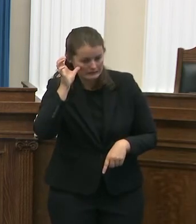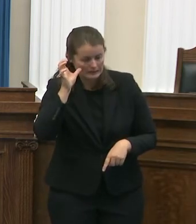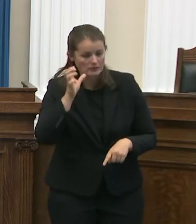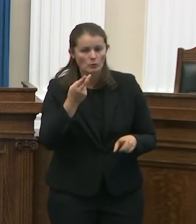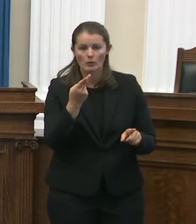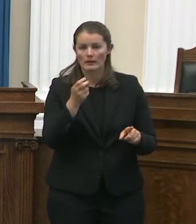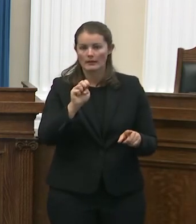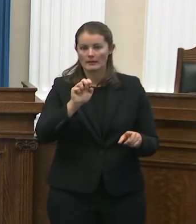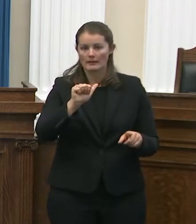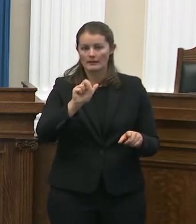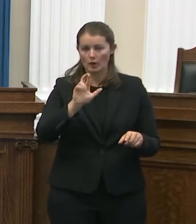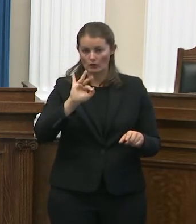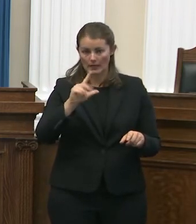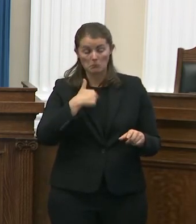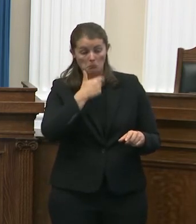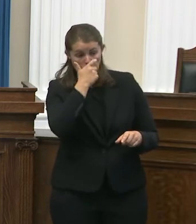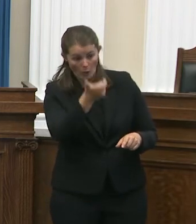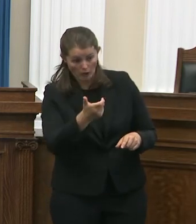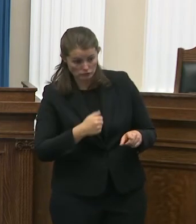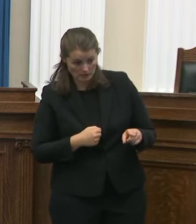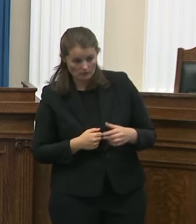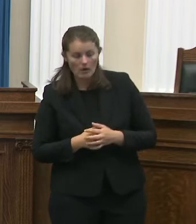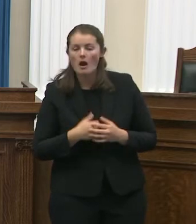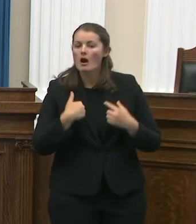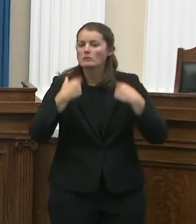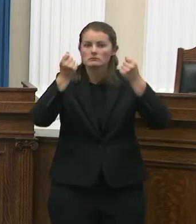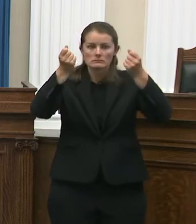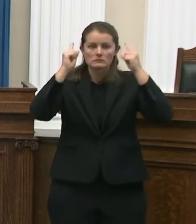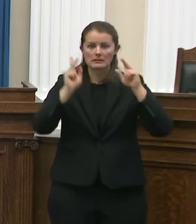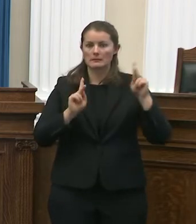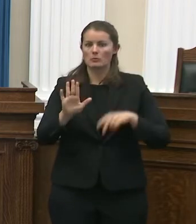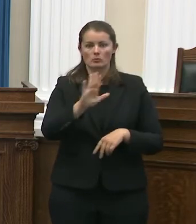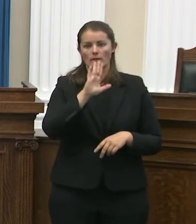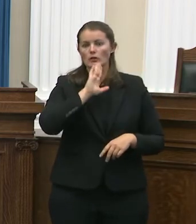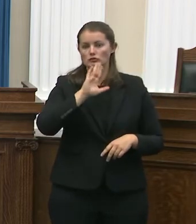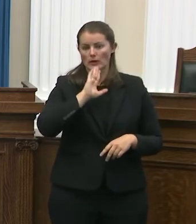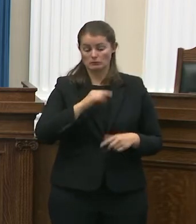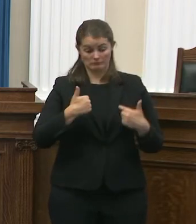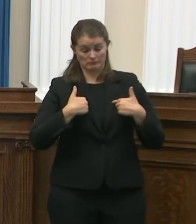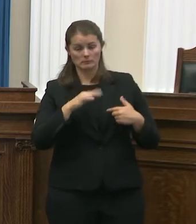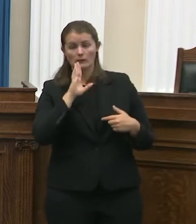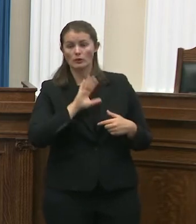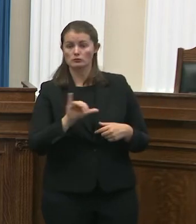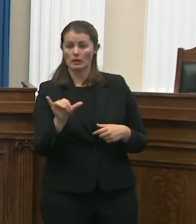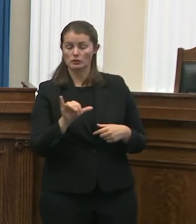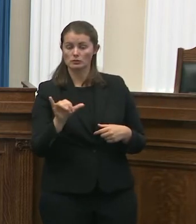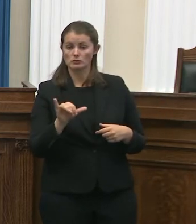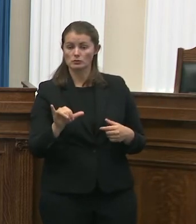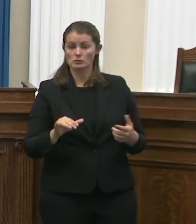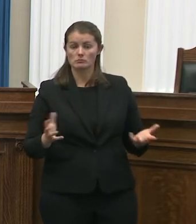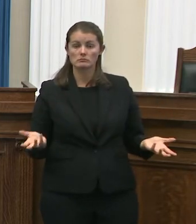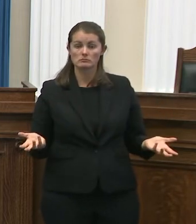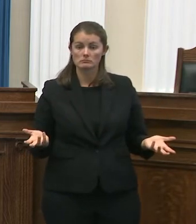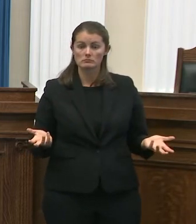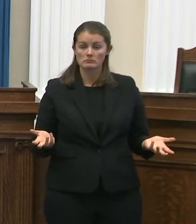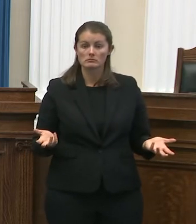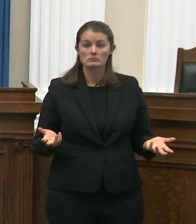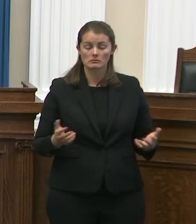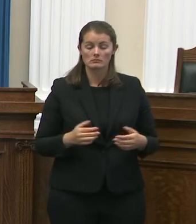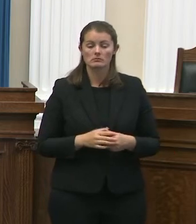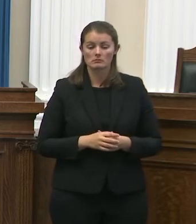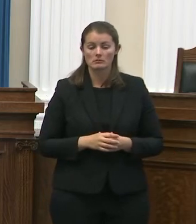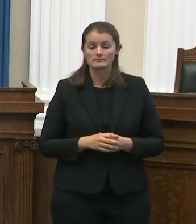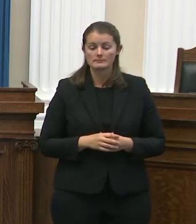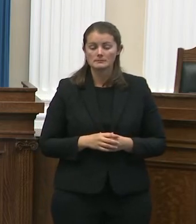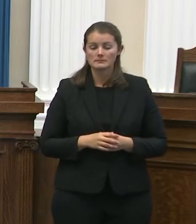it. I understand people's frustration. I'm frustrated. The judge said he doesn't want good, he doesn't want great, he wants iconic.